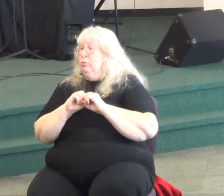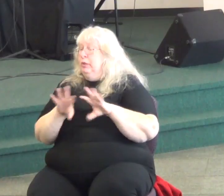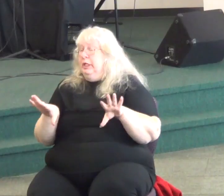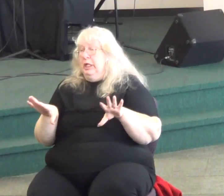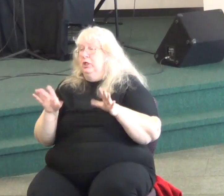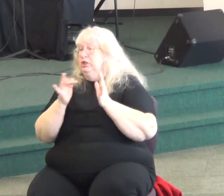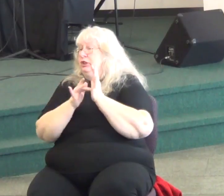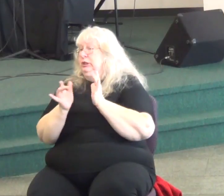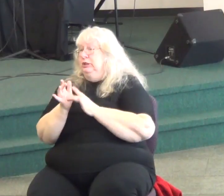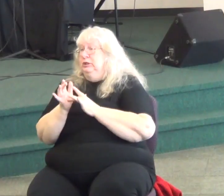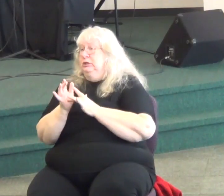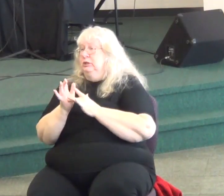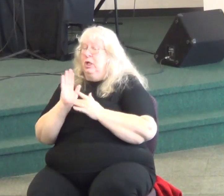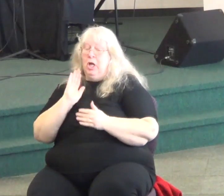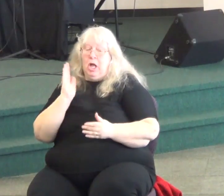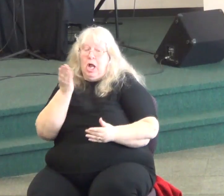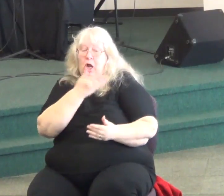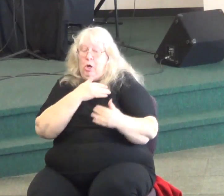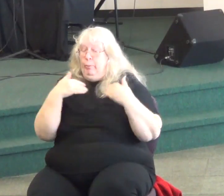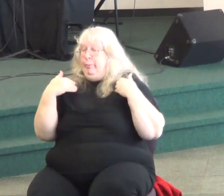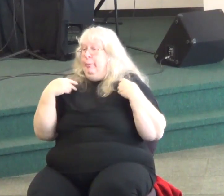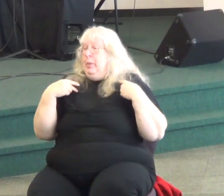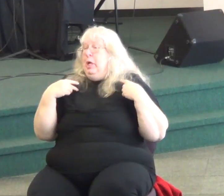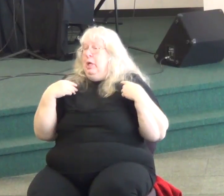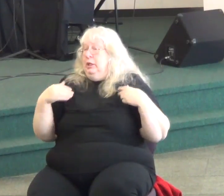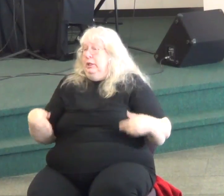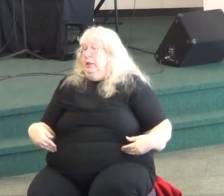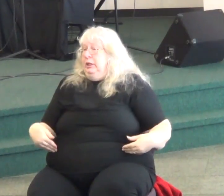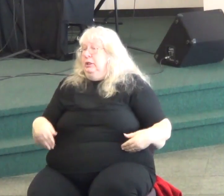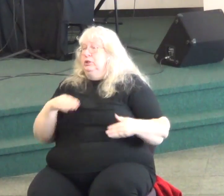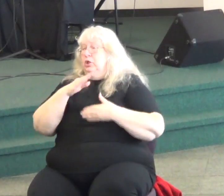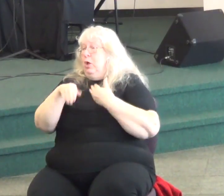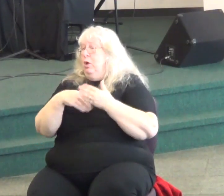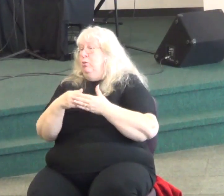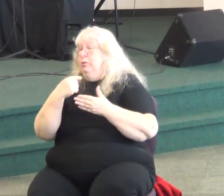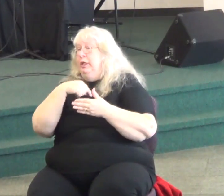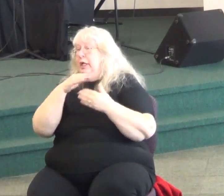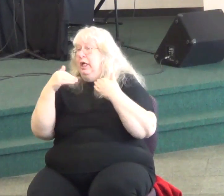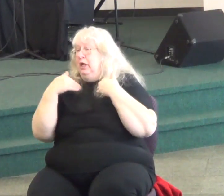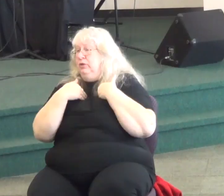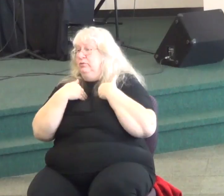enjoy this mess while we're here. Because when it's over, it's over.